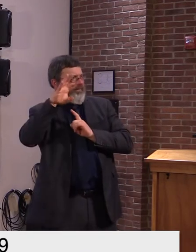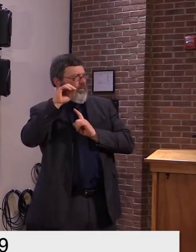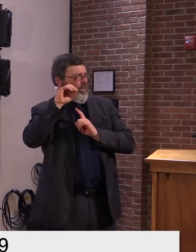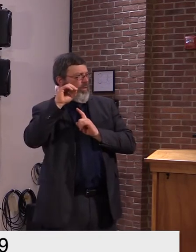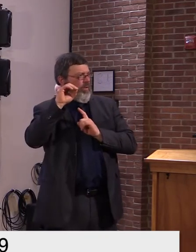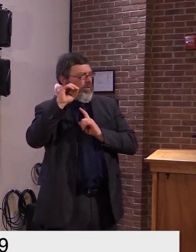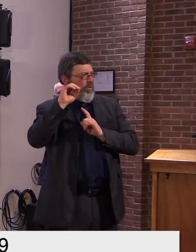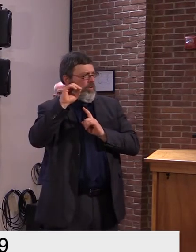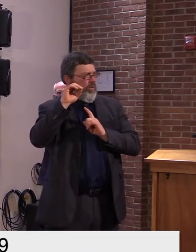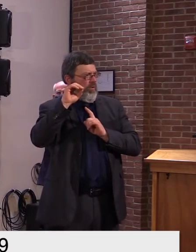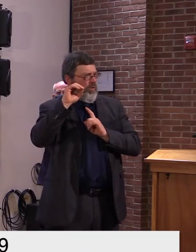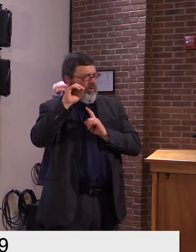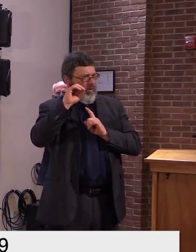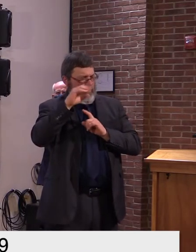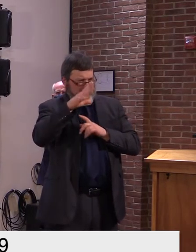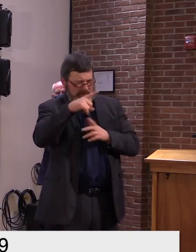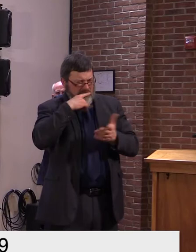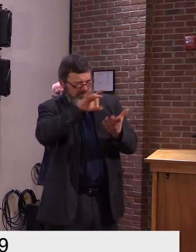capacity.